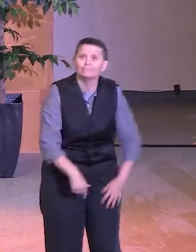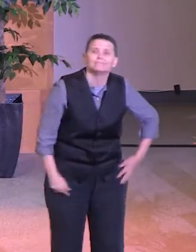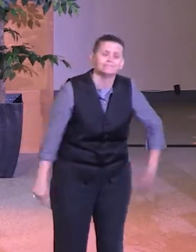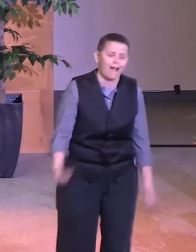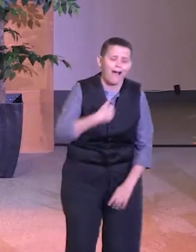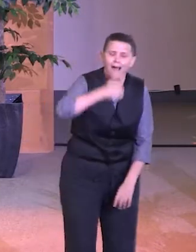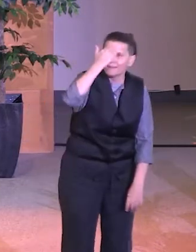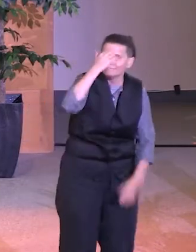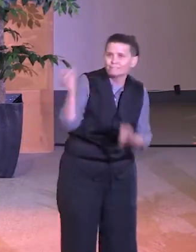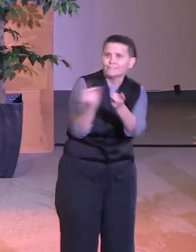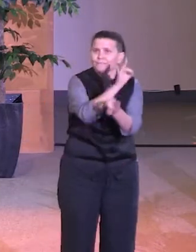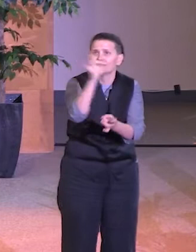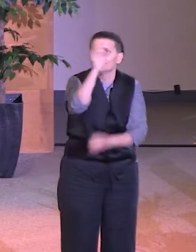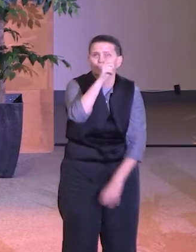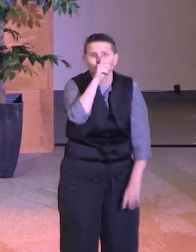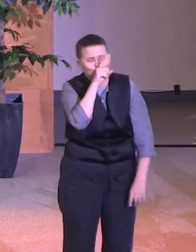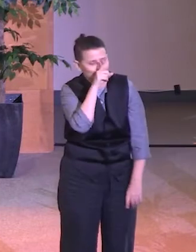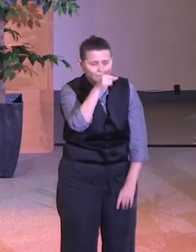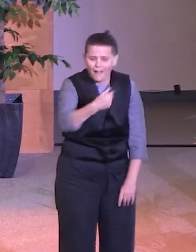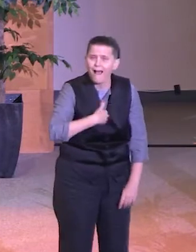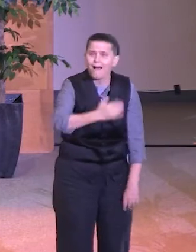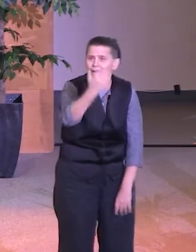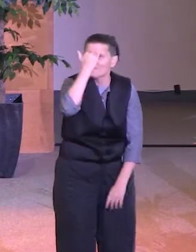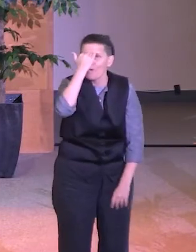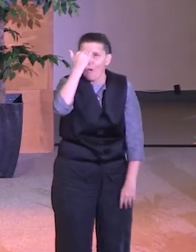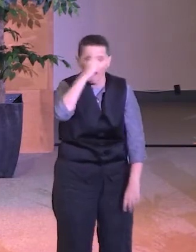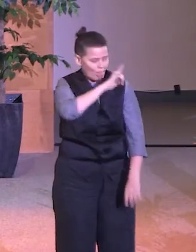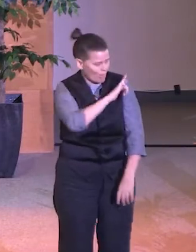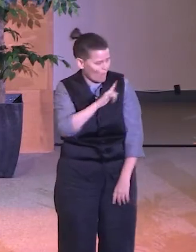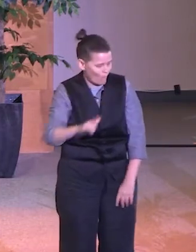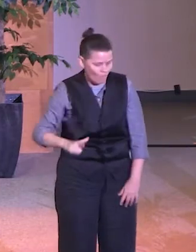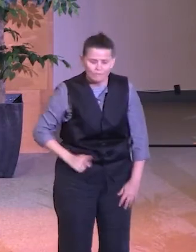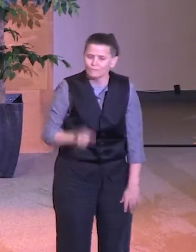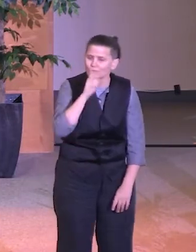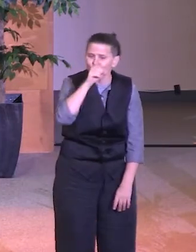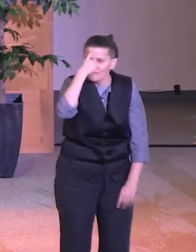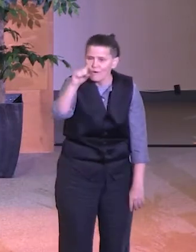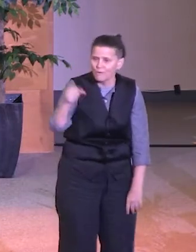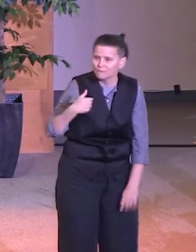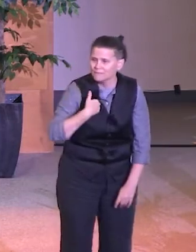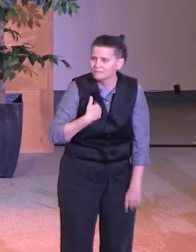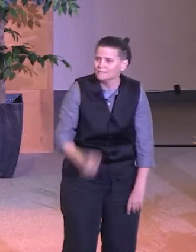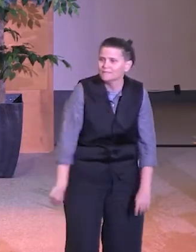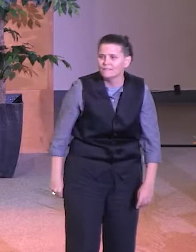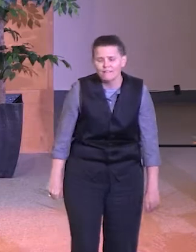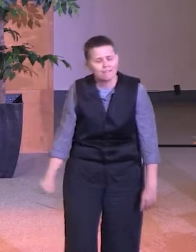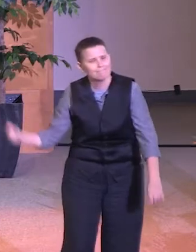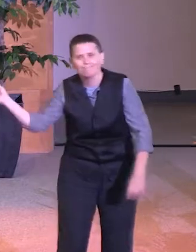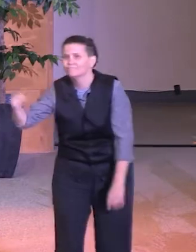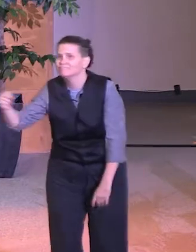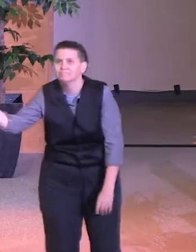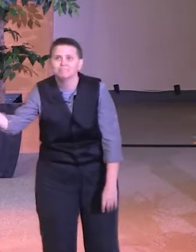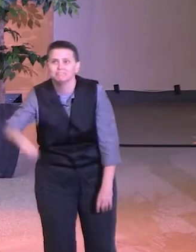Spirit is real. I know that love is real to me.